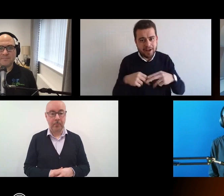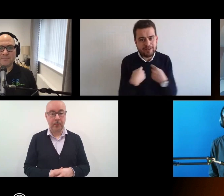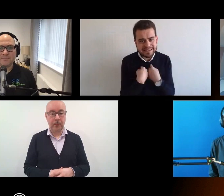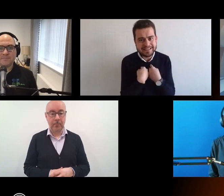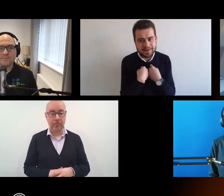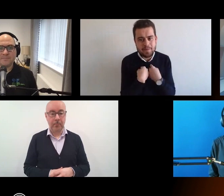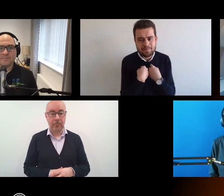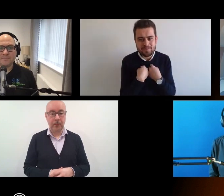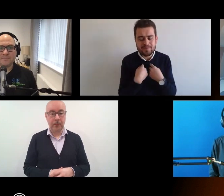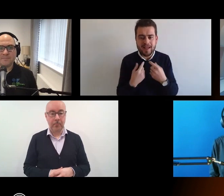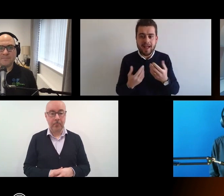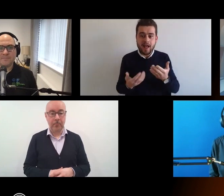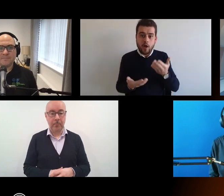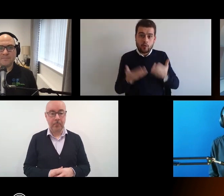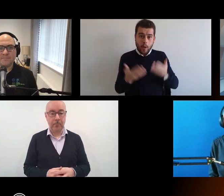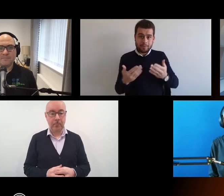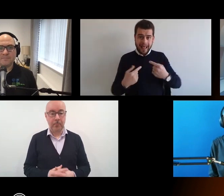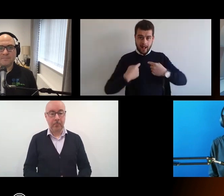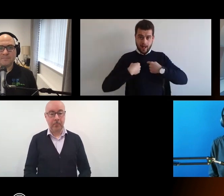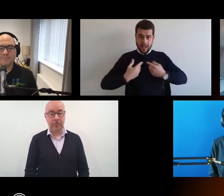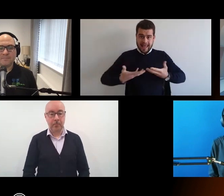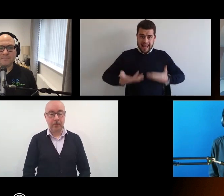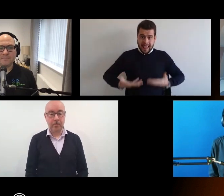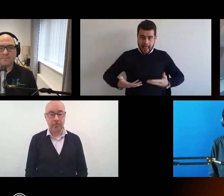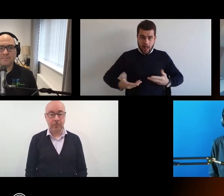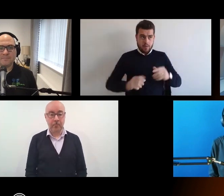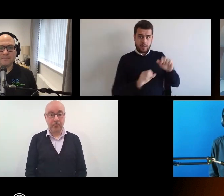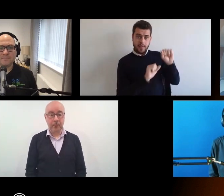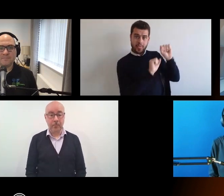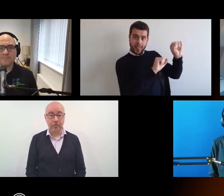people. Now, I'm a deaf parent myself.